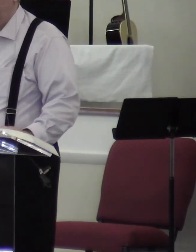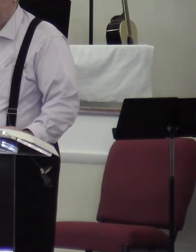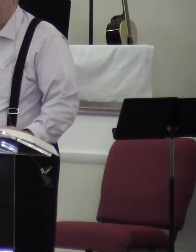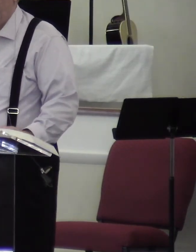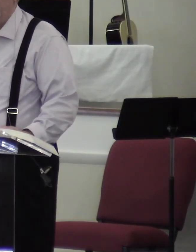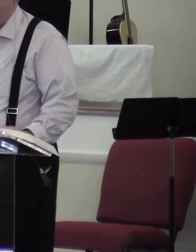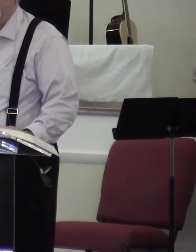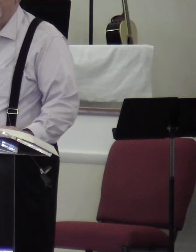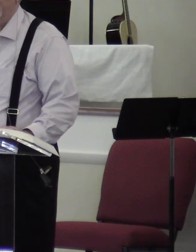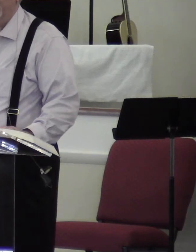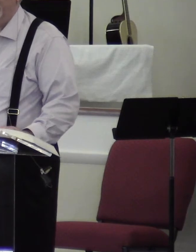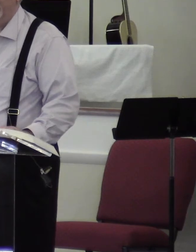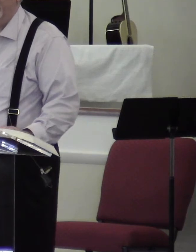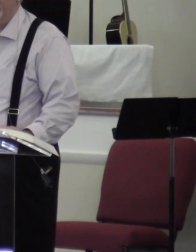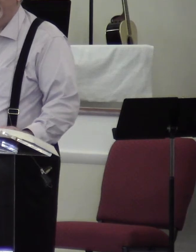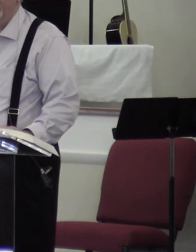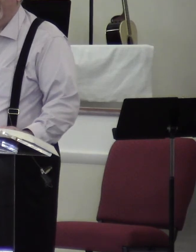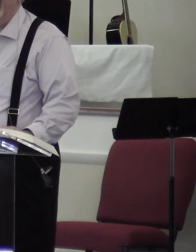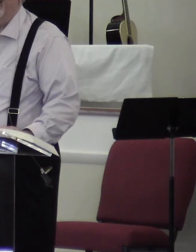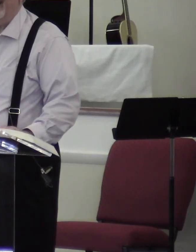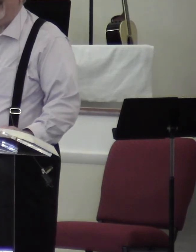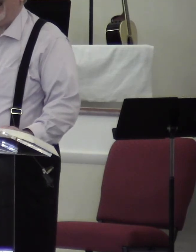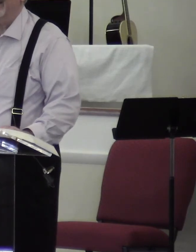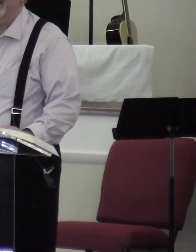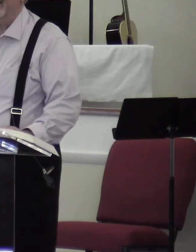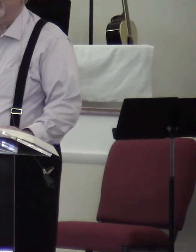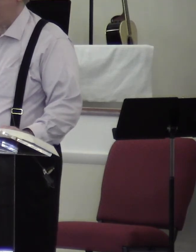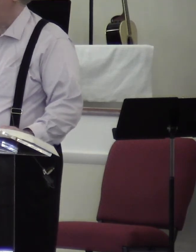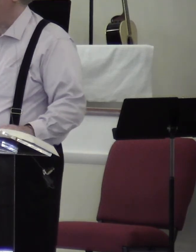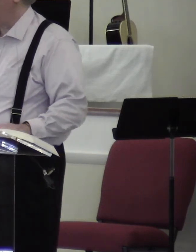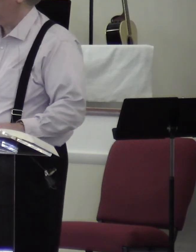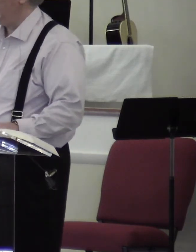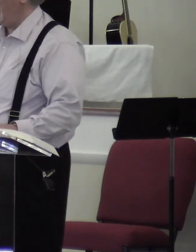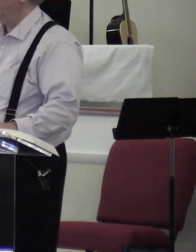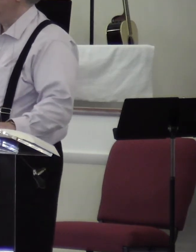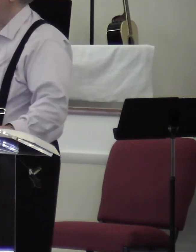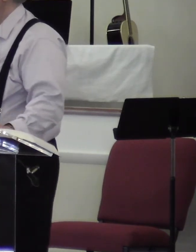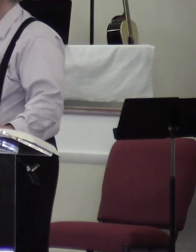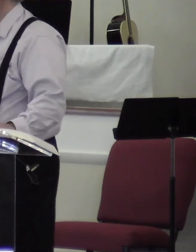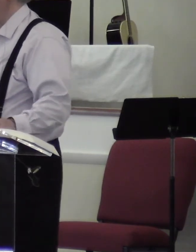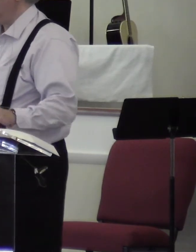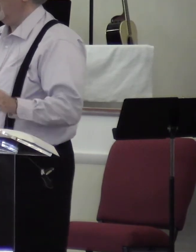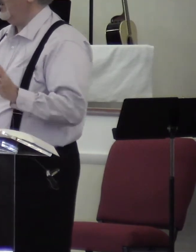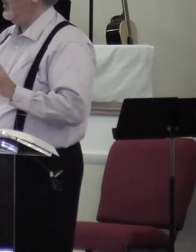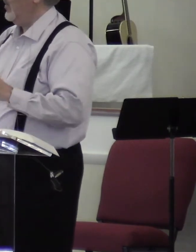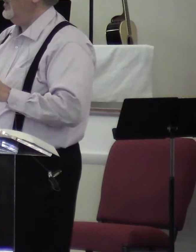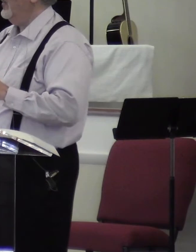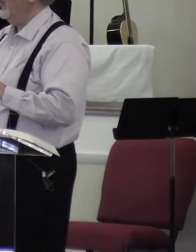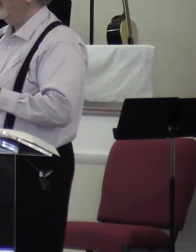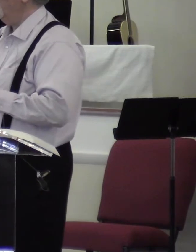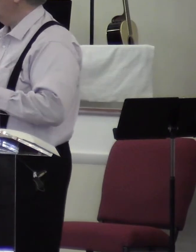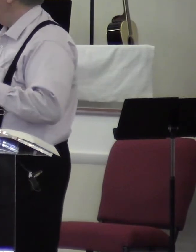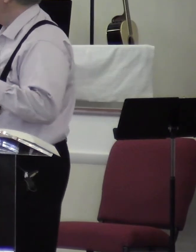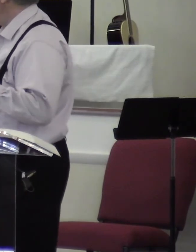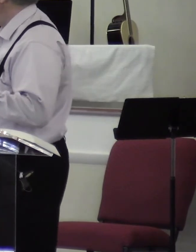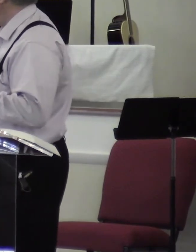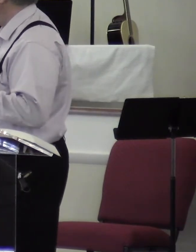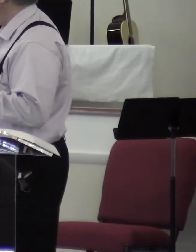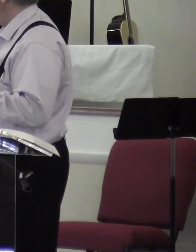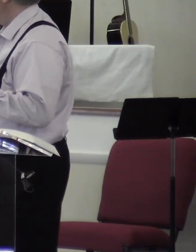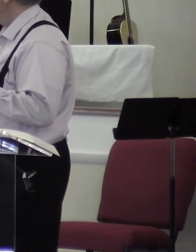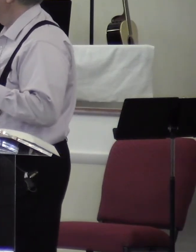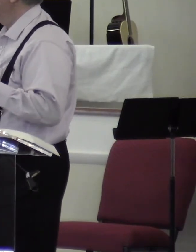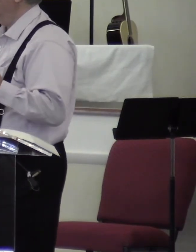until you're filled with the Holy Spirit. And in Acts it says, we know that they weren't Baptists because it says they were all in one room in one